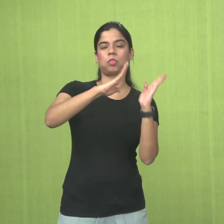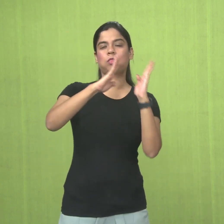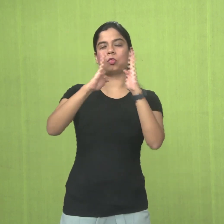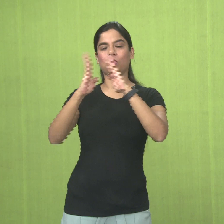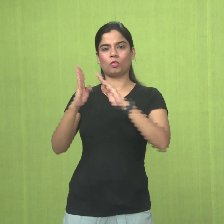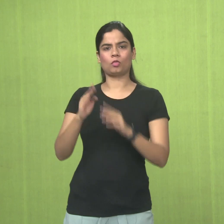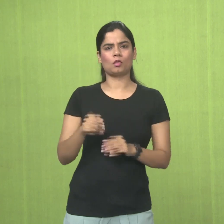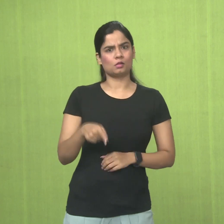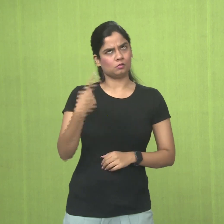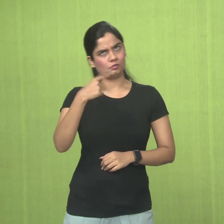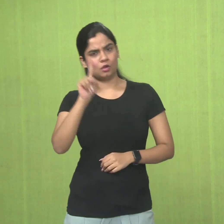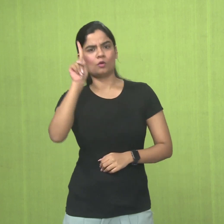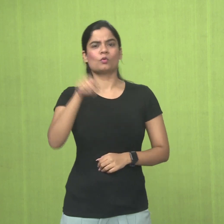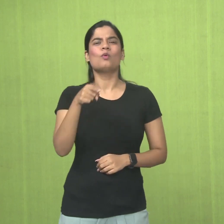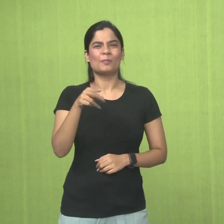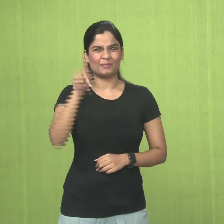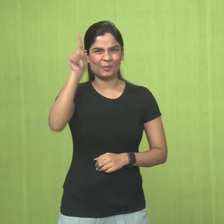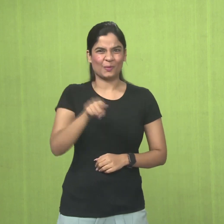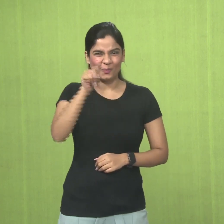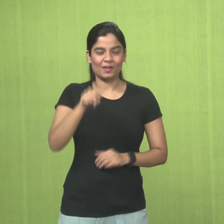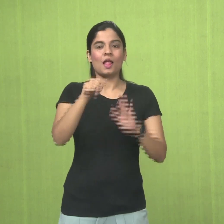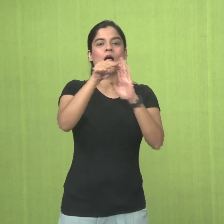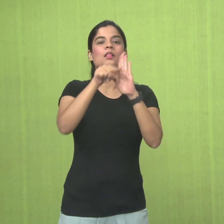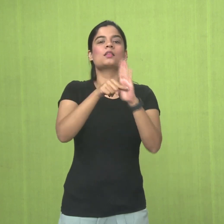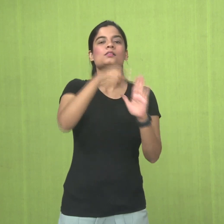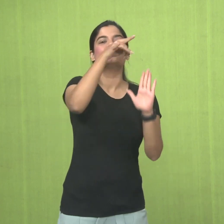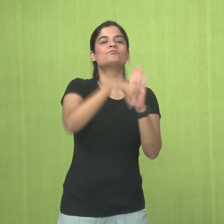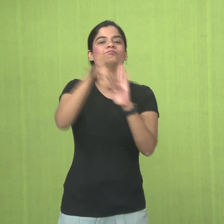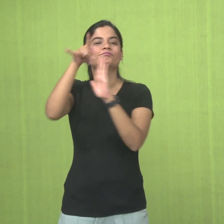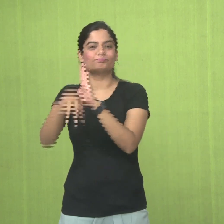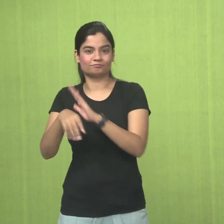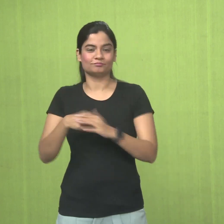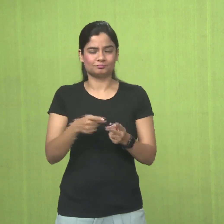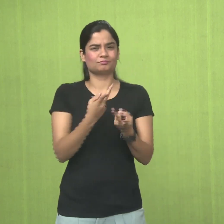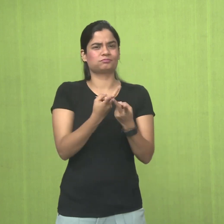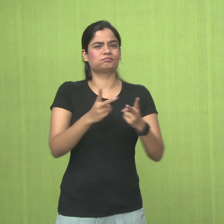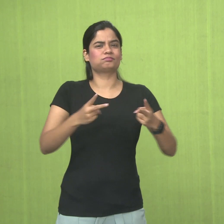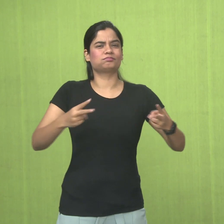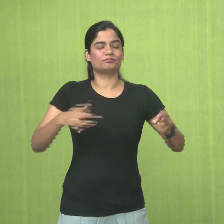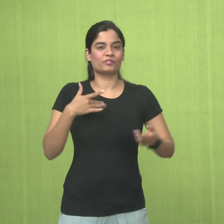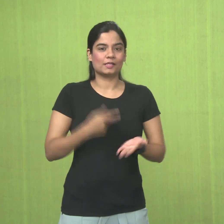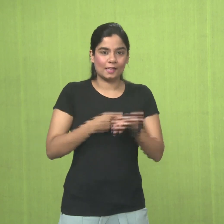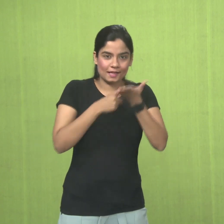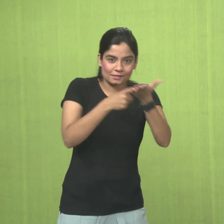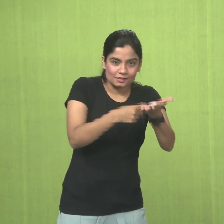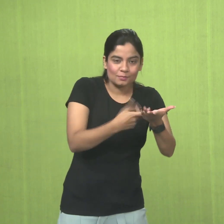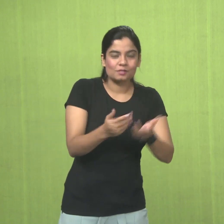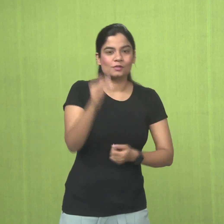Coming late to work is an unethical behavior. We will be talking in depth about